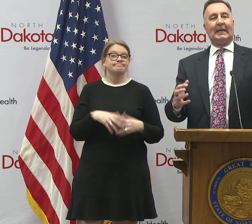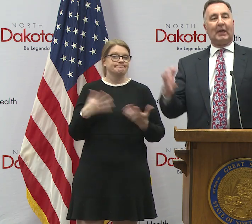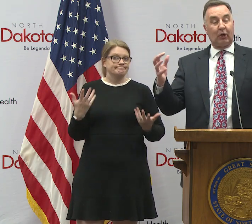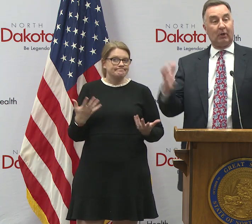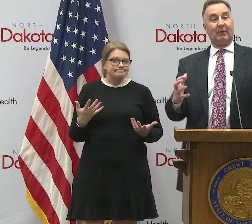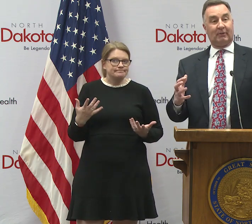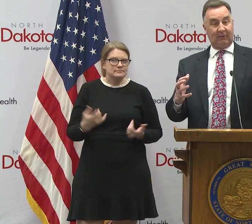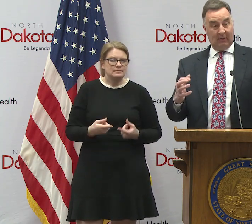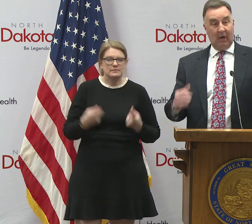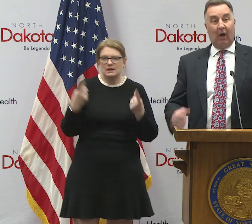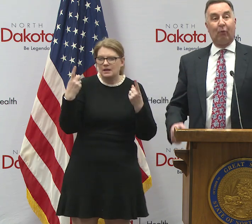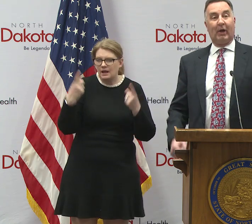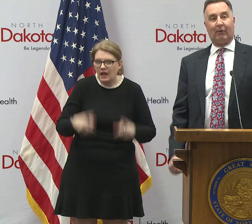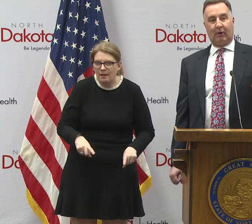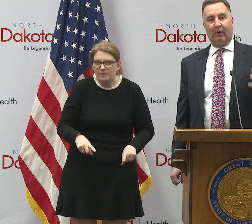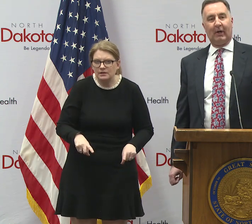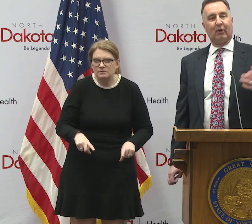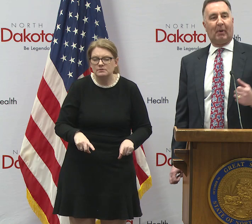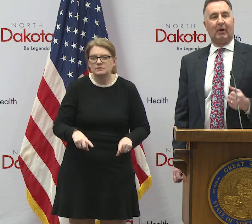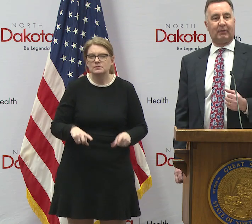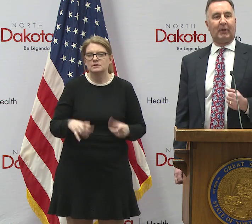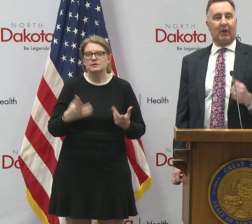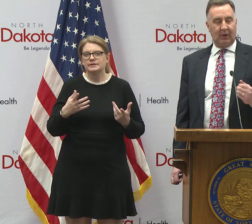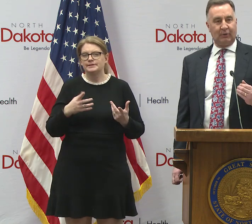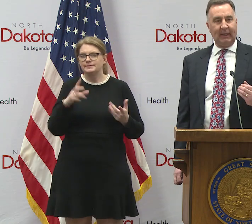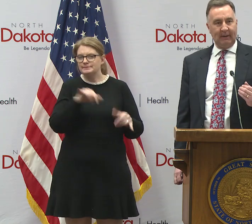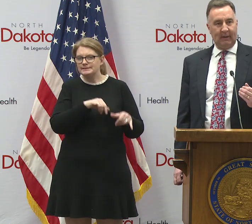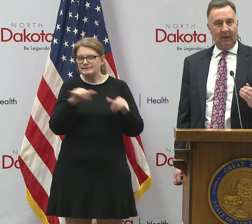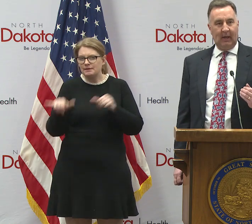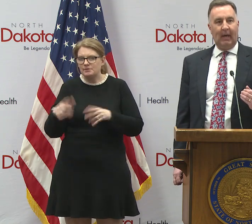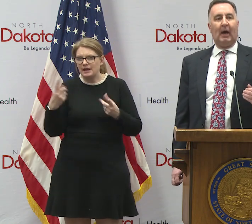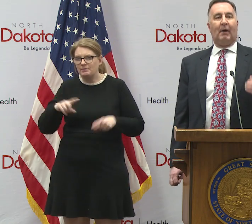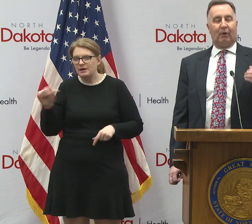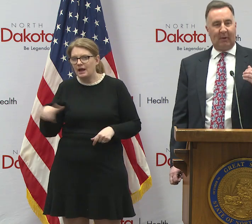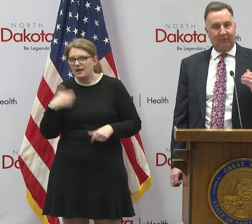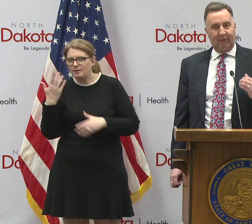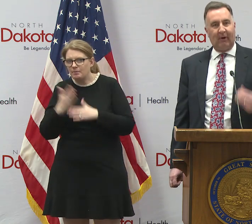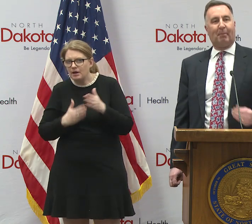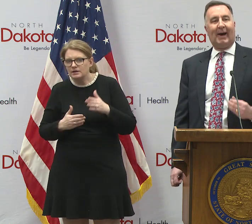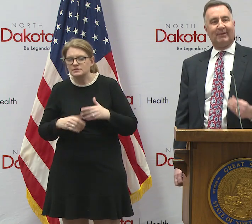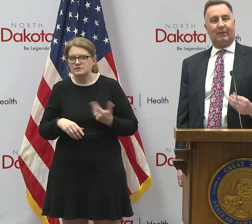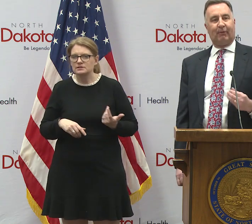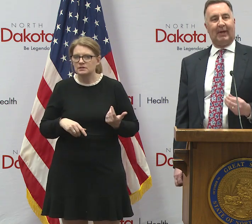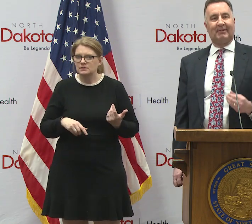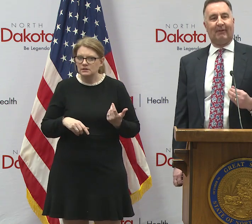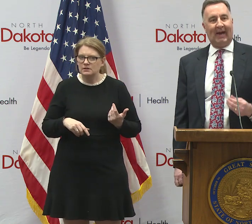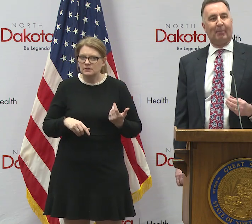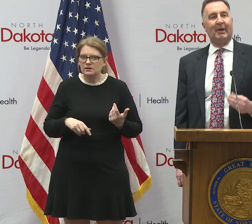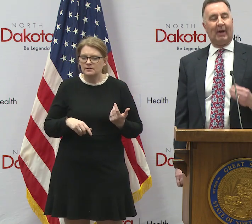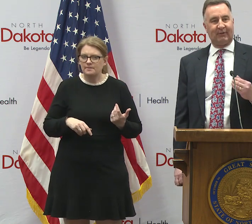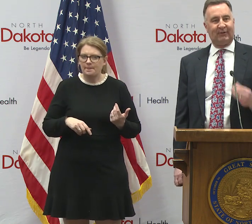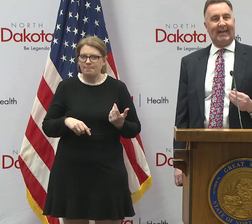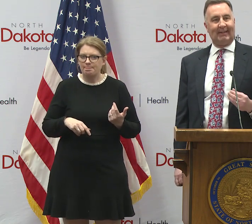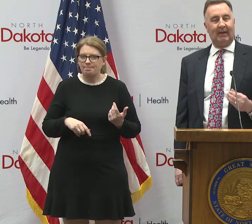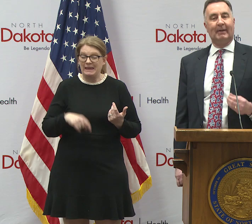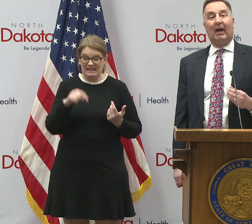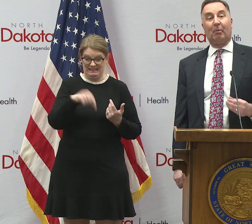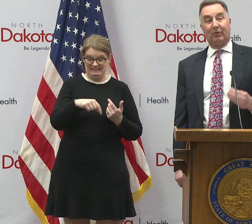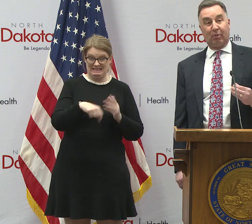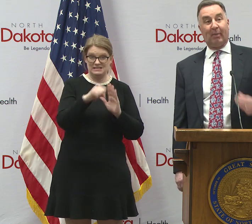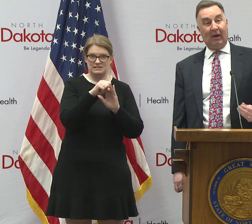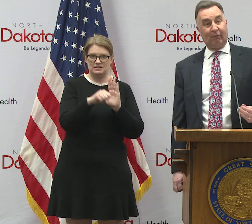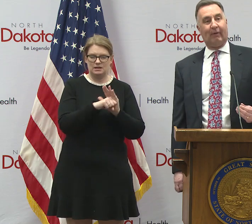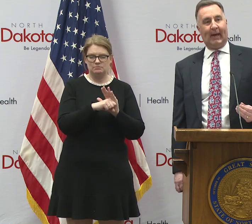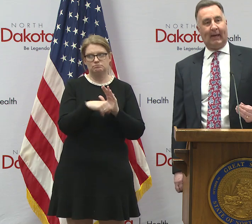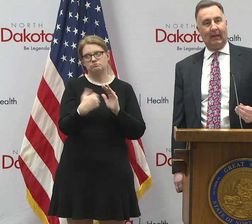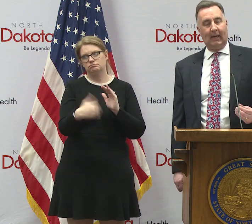we see occurrences of what have occurred in other parts of the country, there have been some very positive things that have happened in our state to help